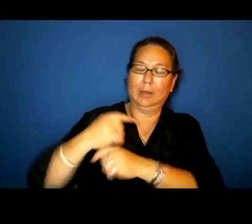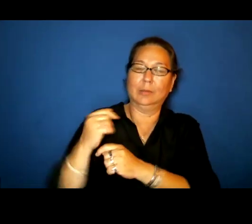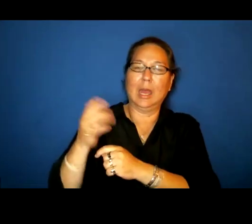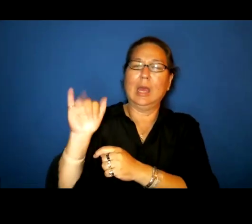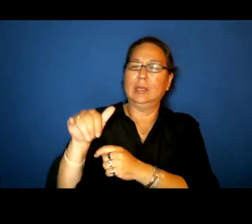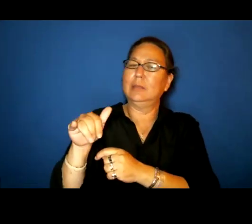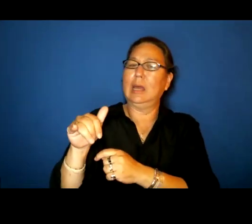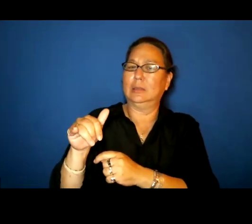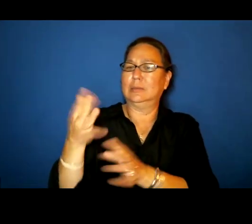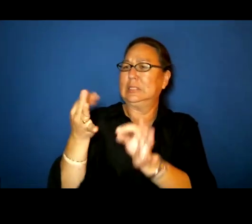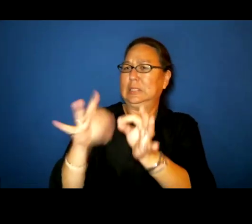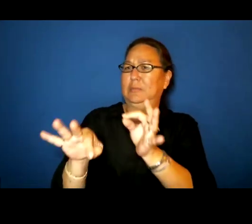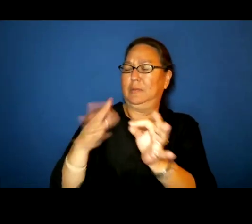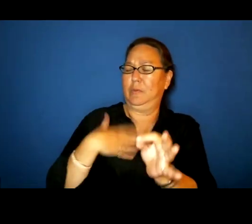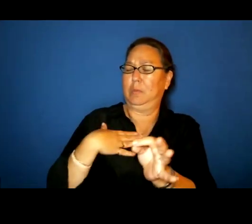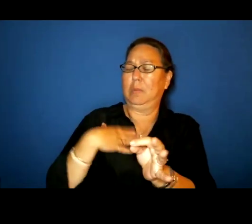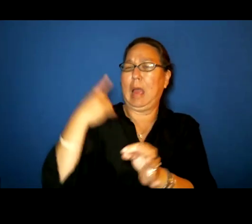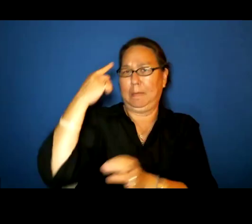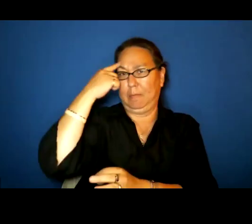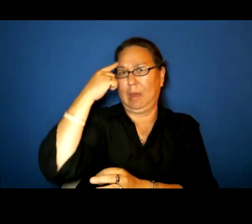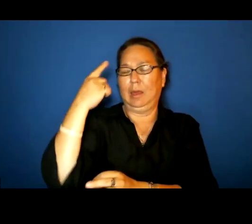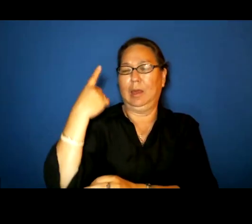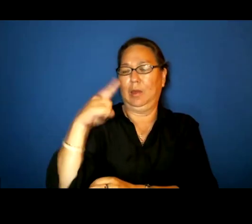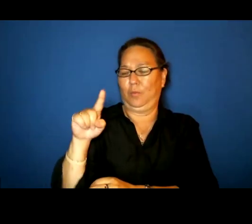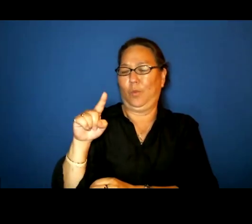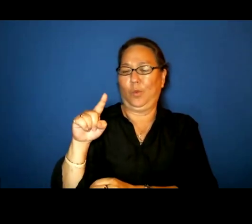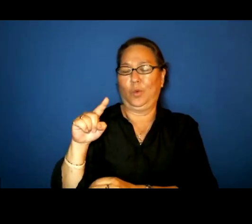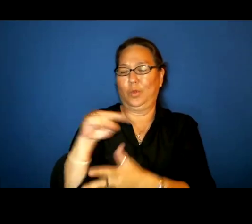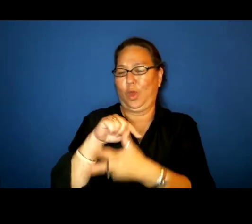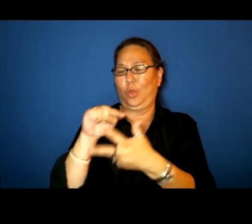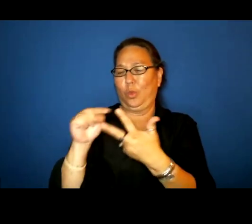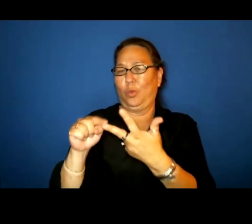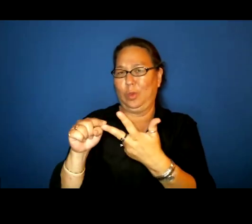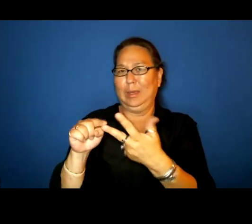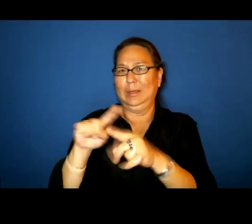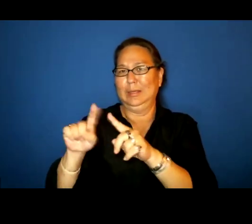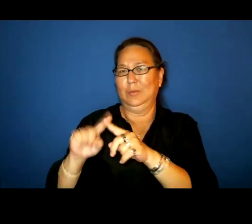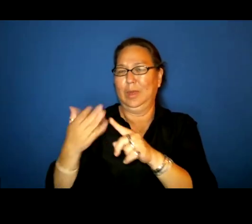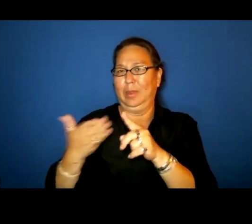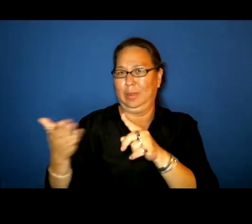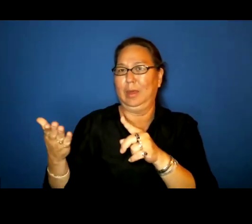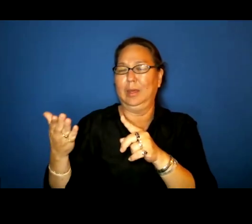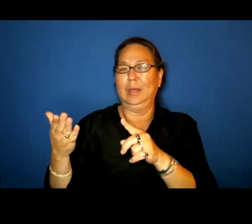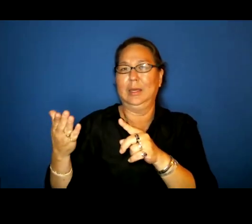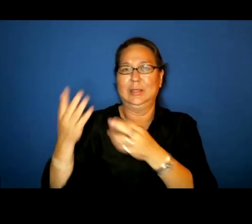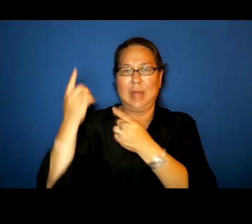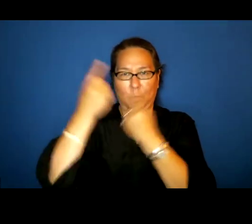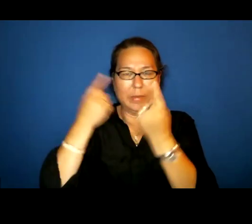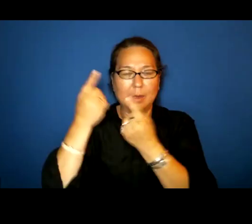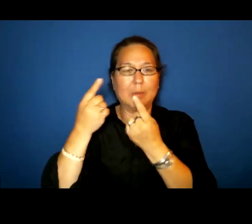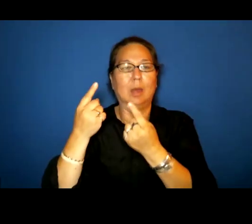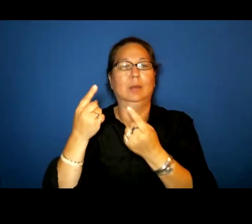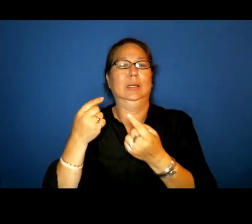simplified in my mind, for each of the 3 different things that is being considered and being talked about with the